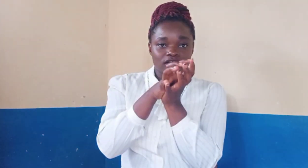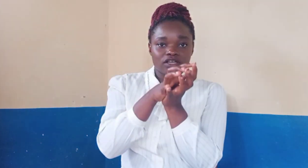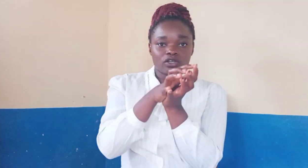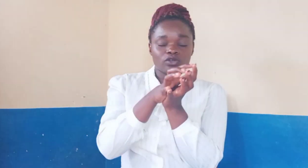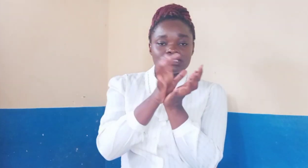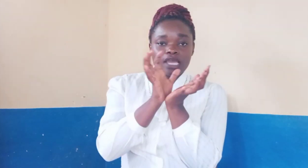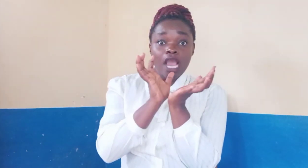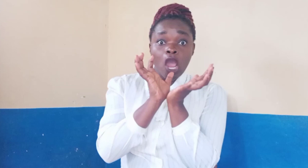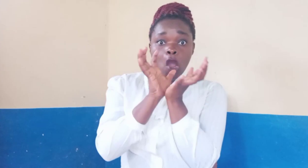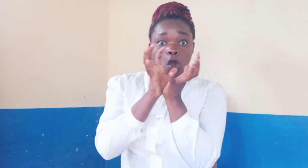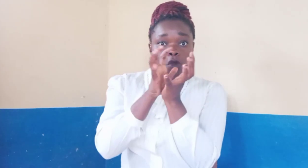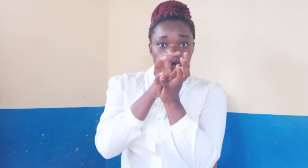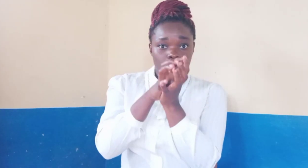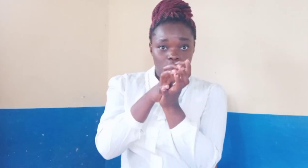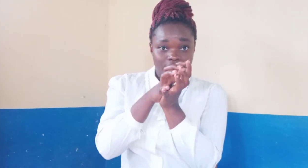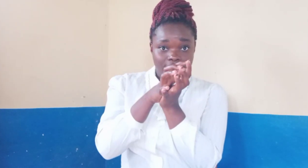you are closing. Crocodile.